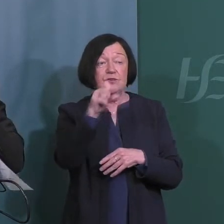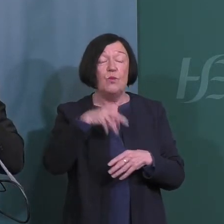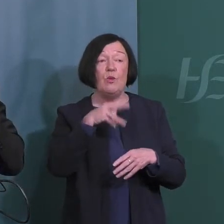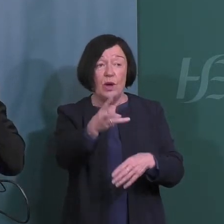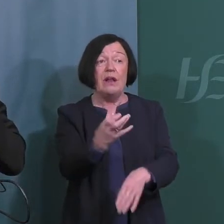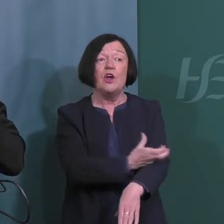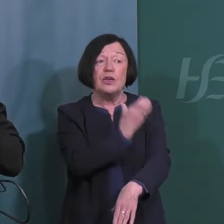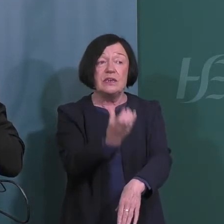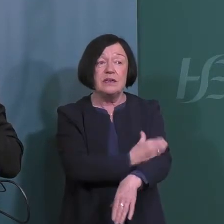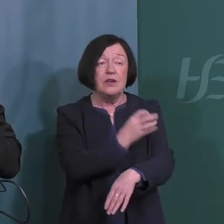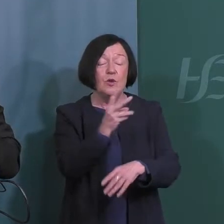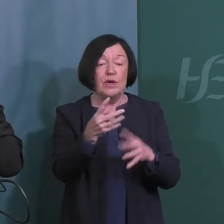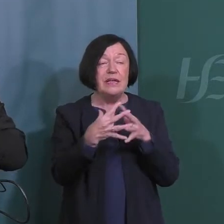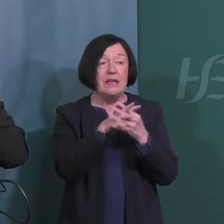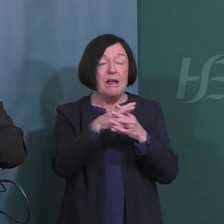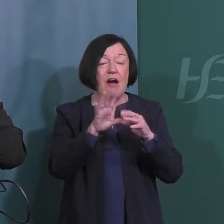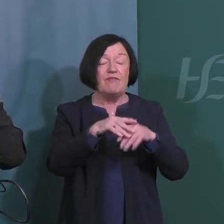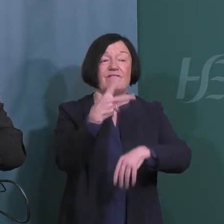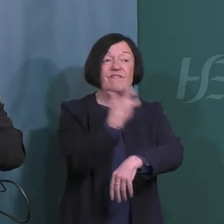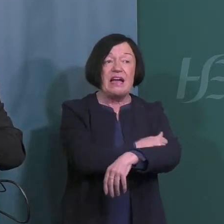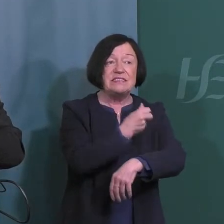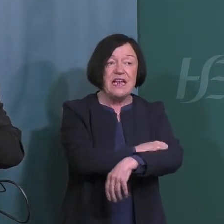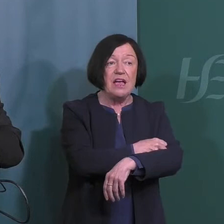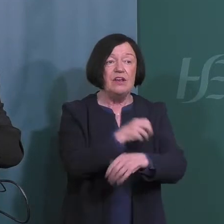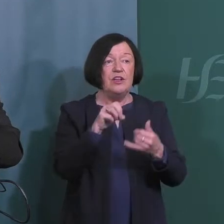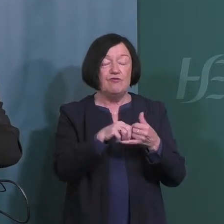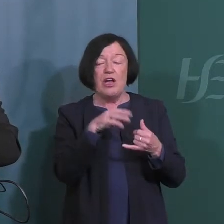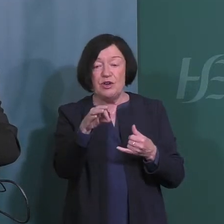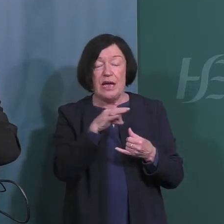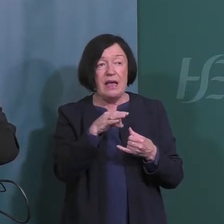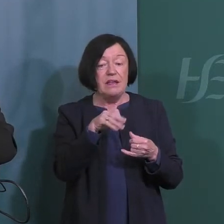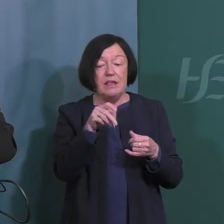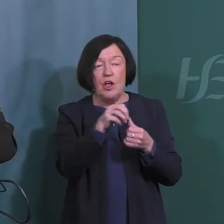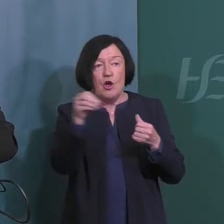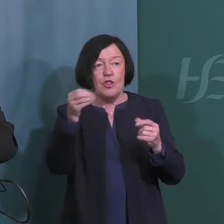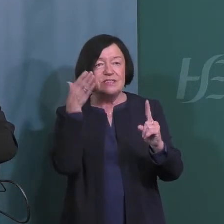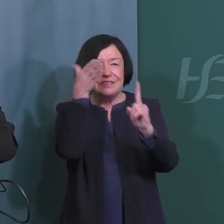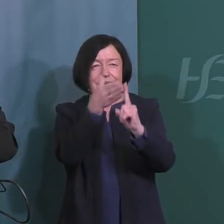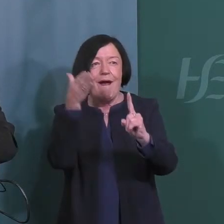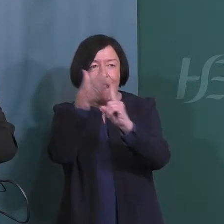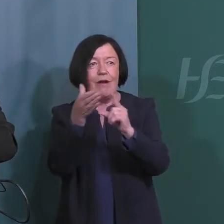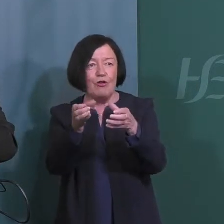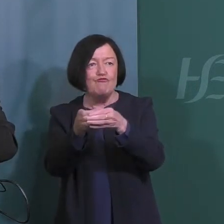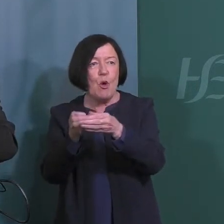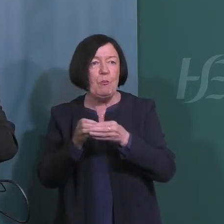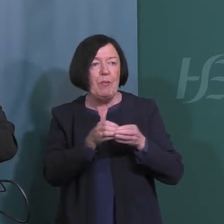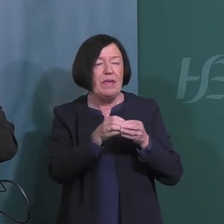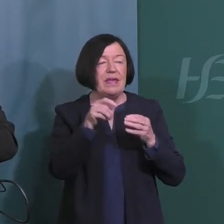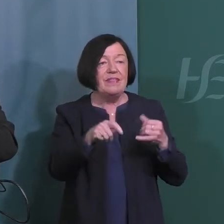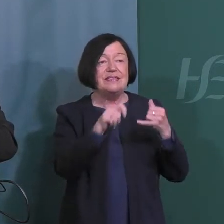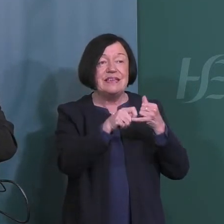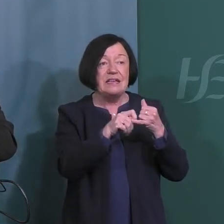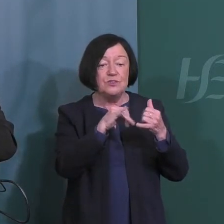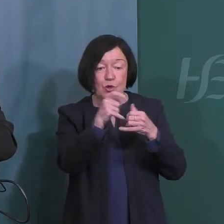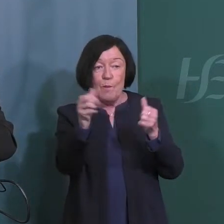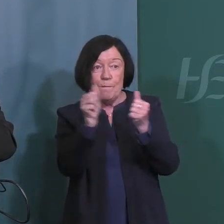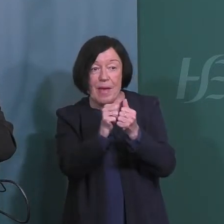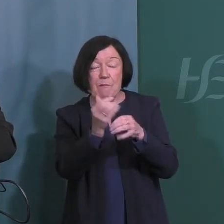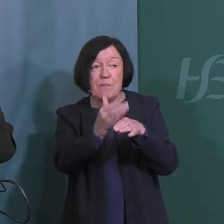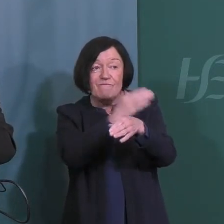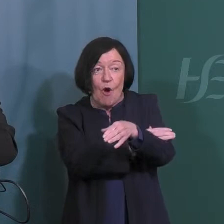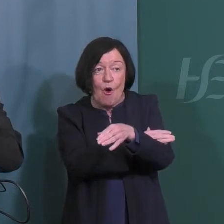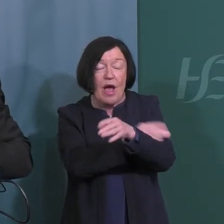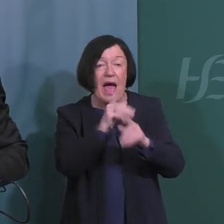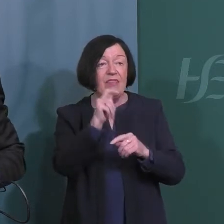continue, which is a combination of the vaccinations, trying to get to the remaining target population, the testing and tracing swabbing centres